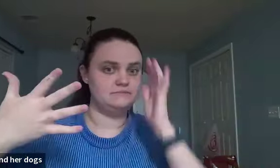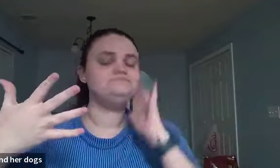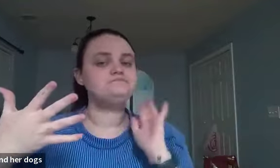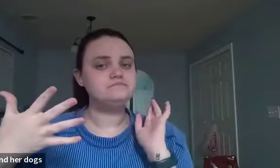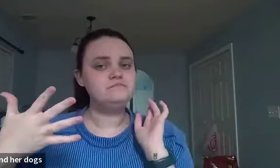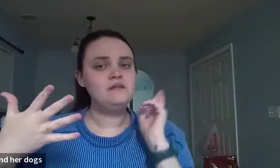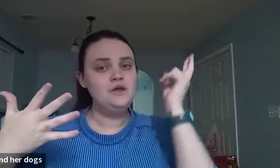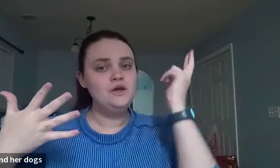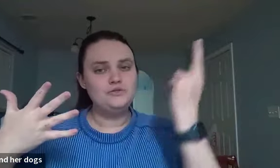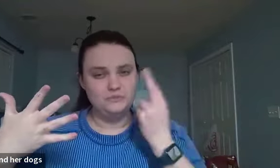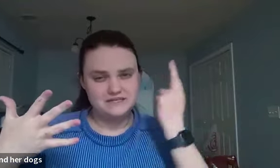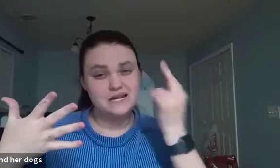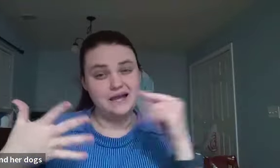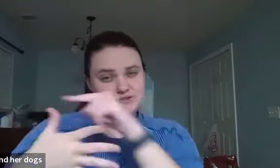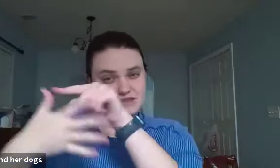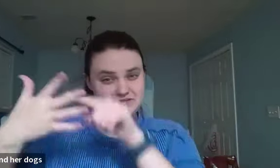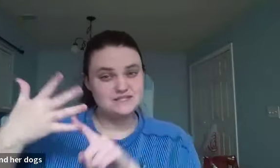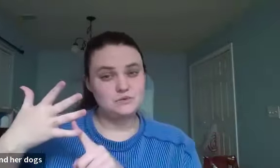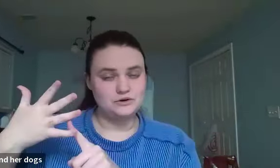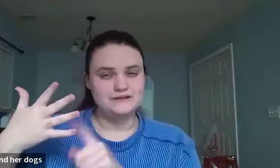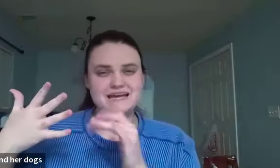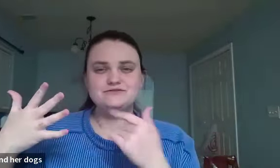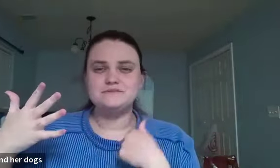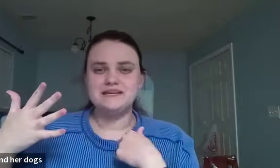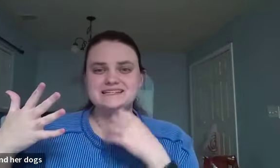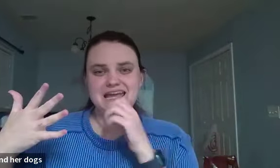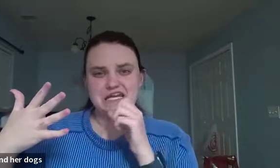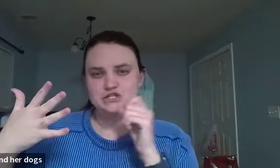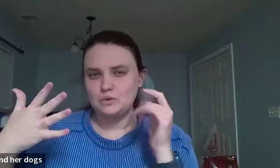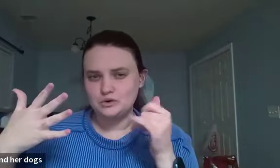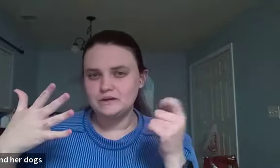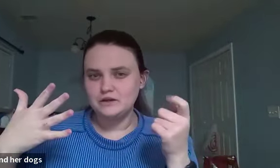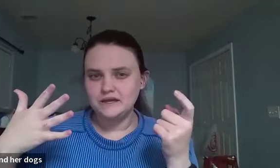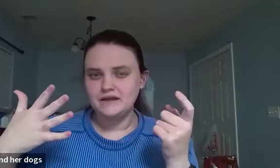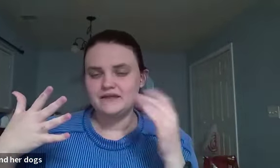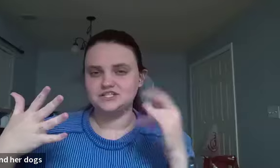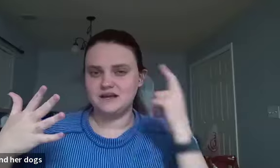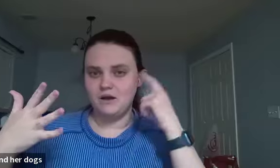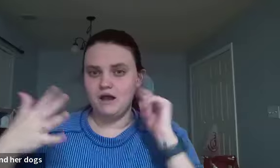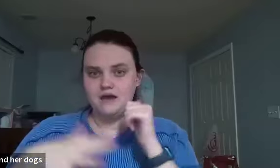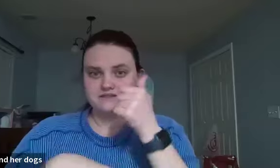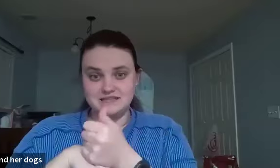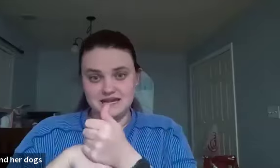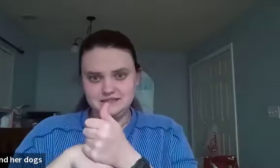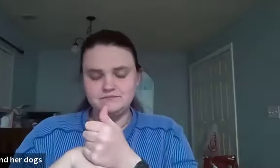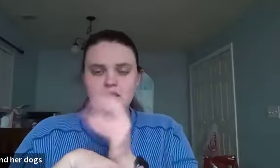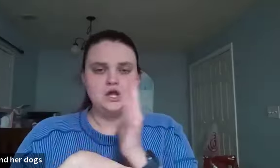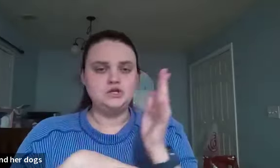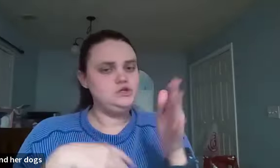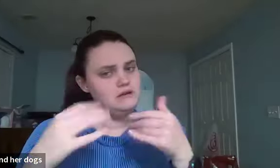way. The reason I do it in this order is that's for me is age order a little bit, and that's just kind of how I have it set. You